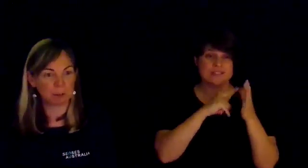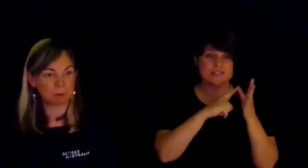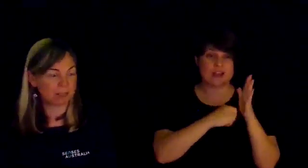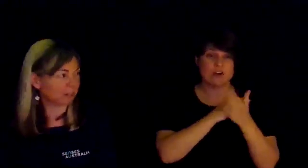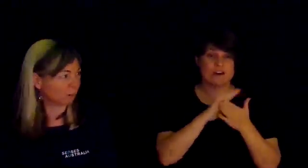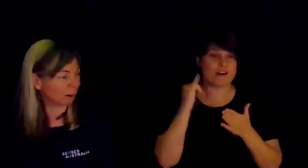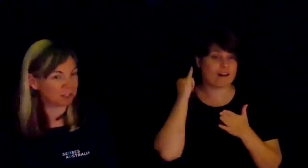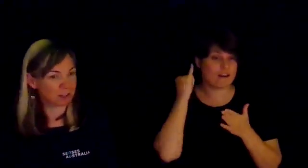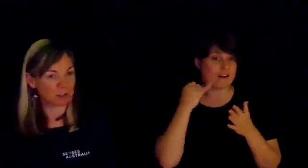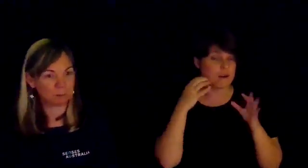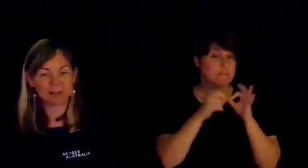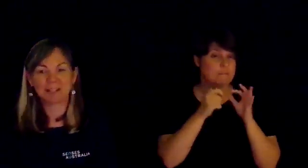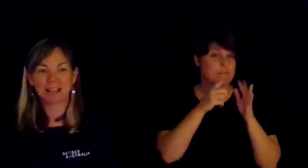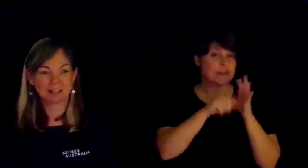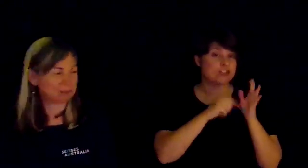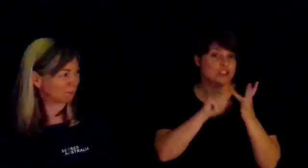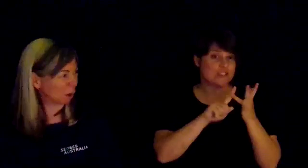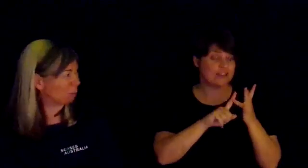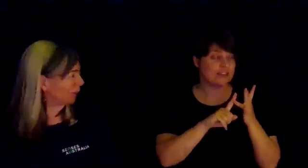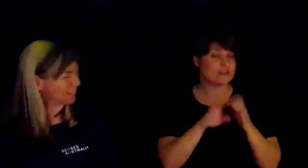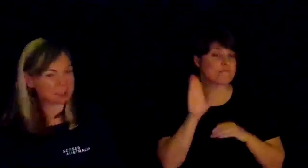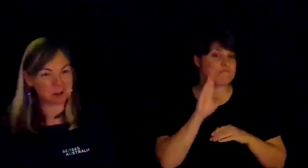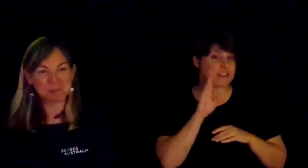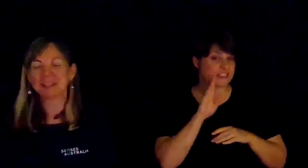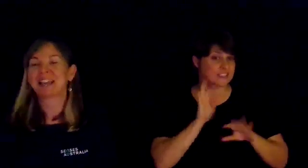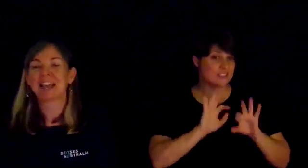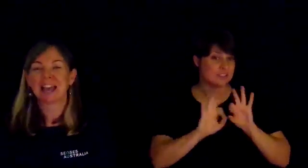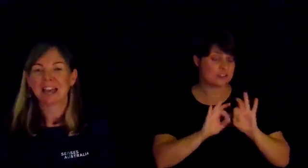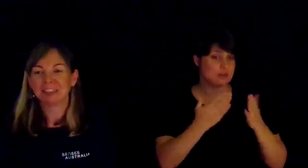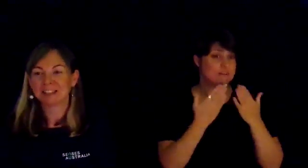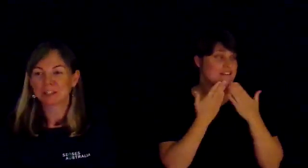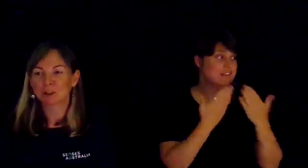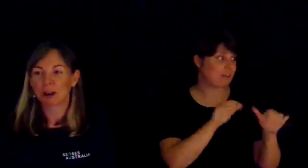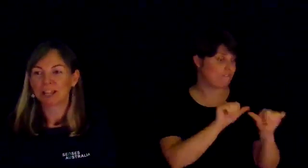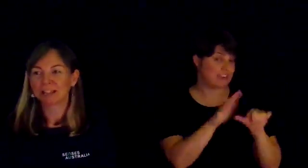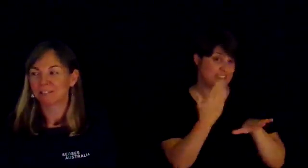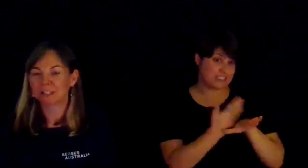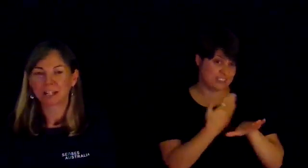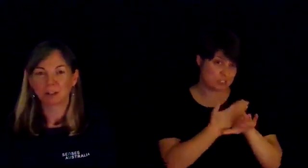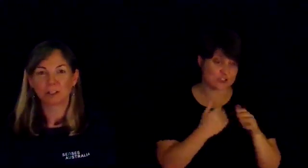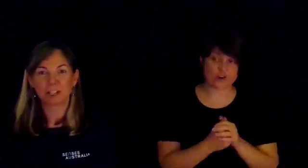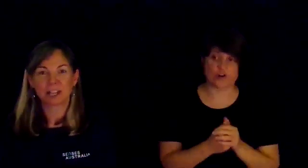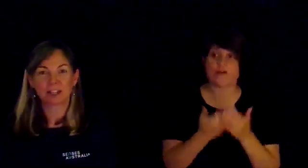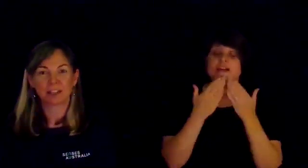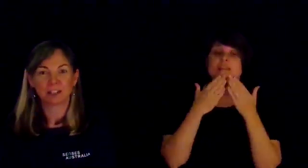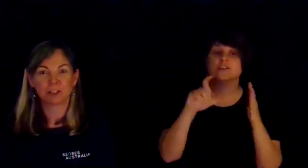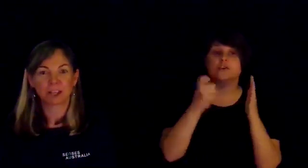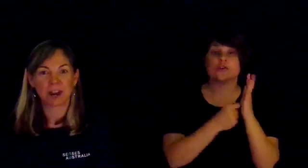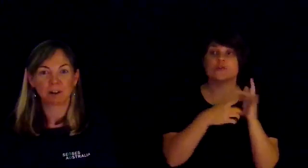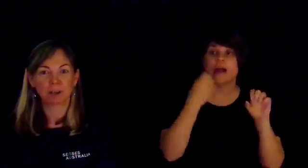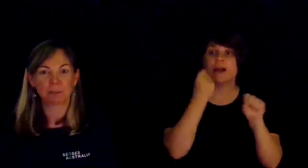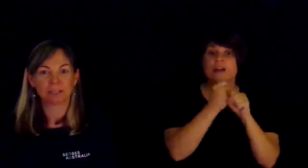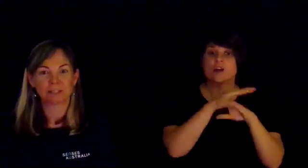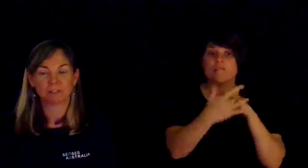for interpreting. Great job. And it was a complex job. Thanks to Craig on technology, and thank